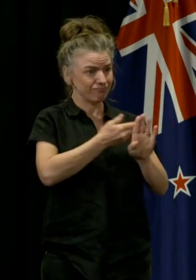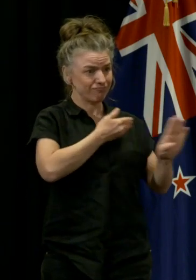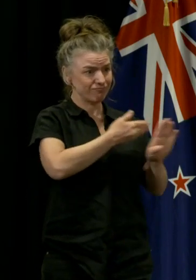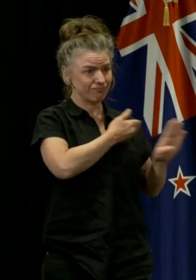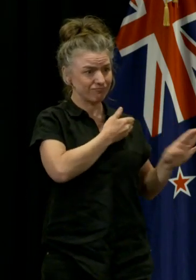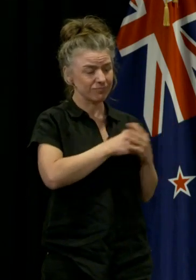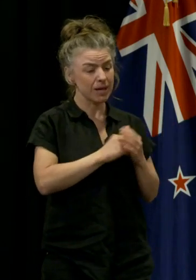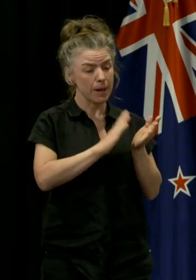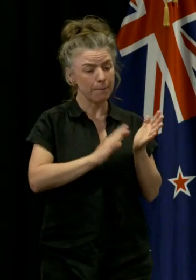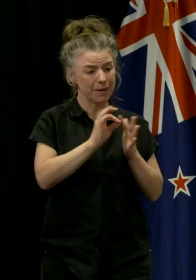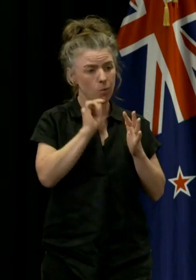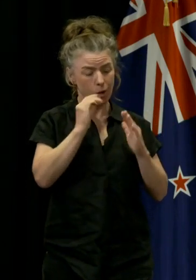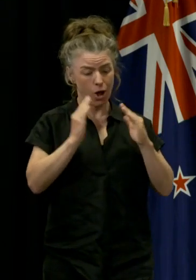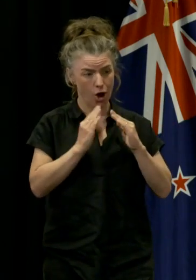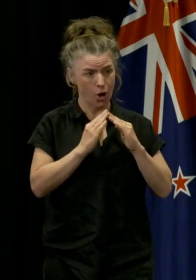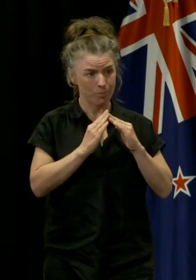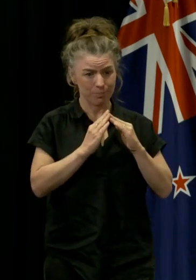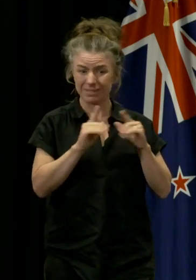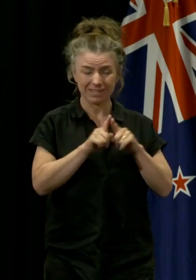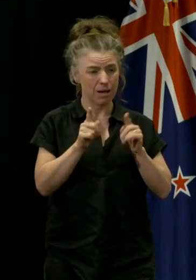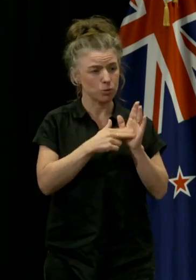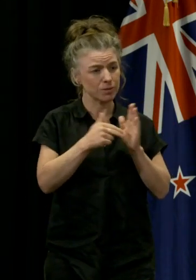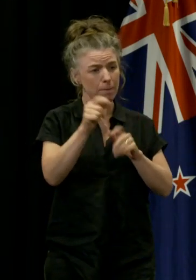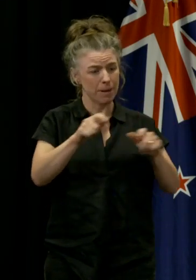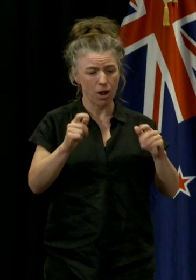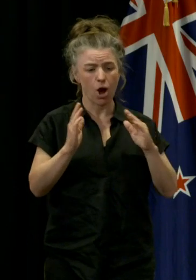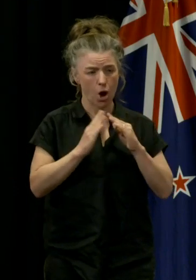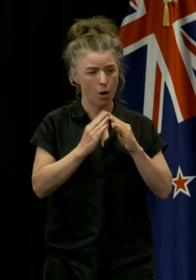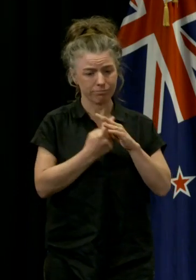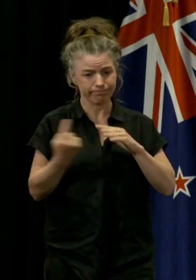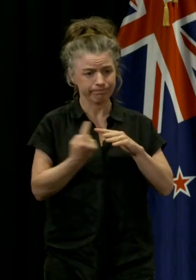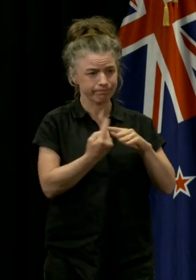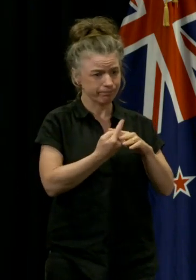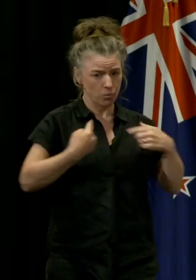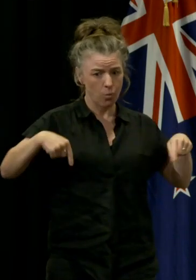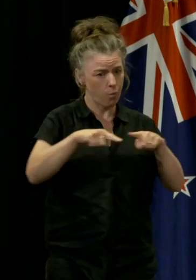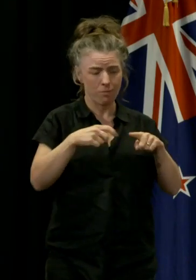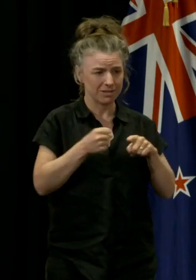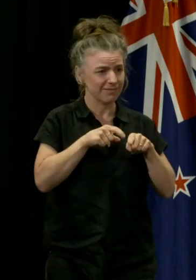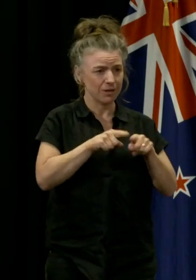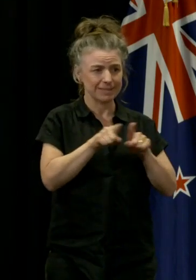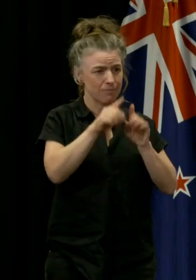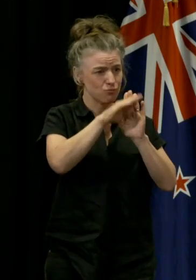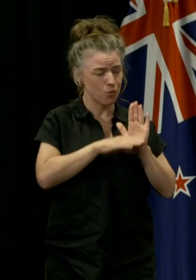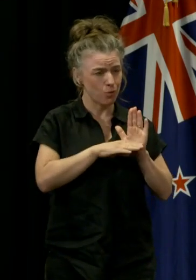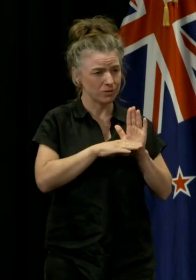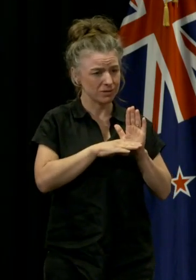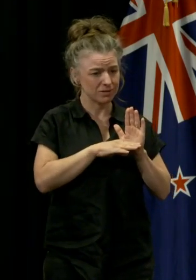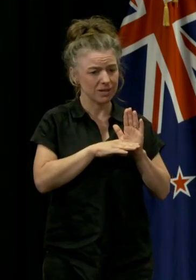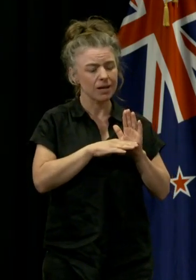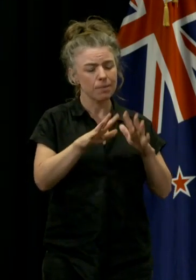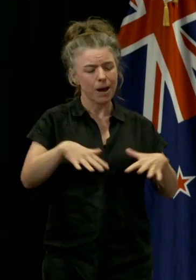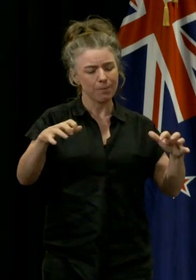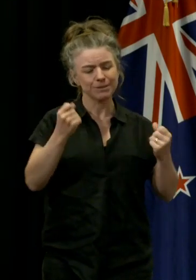will also be in self-isolation, same as the rest of the country. And I think there is goodwill across the House to make sure that we